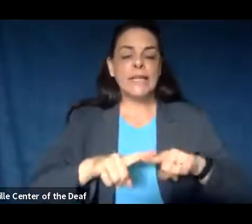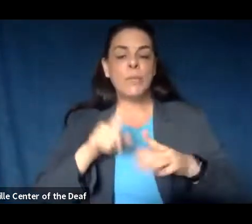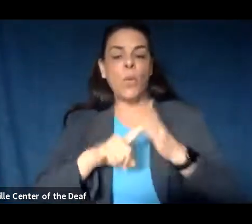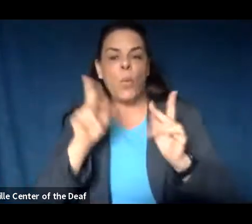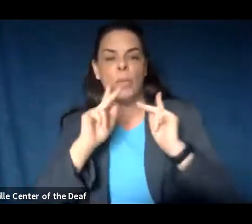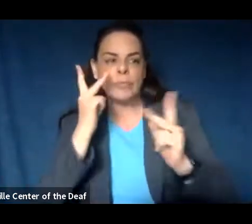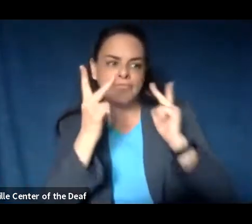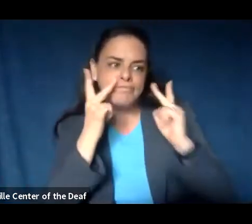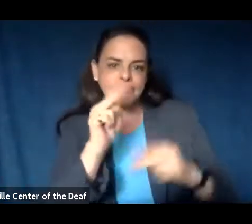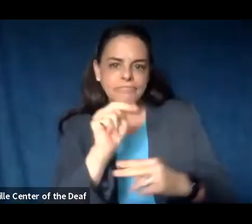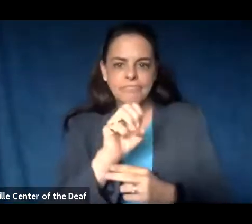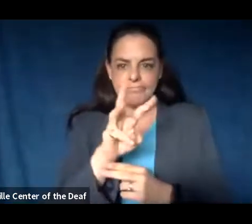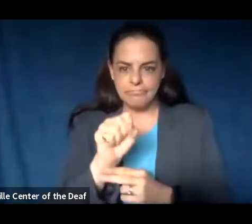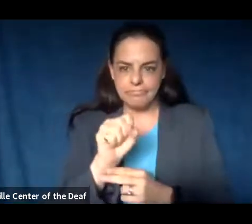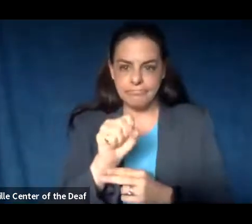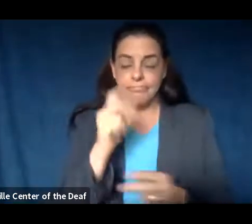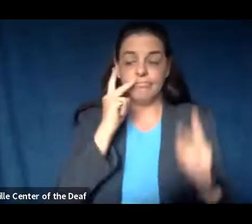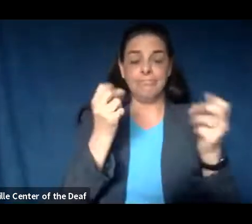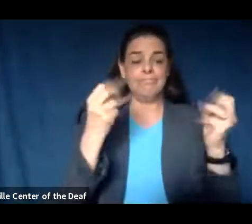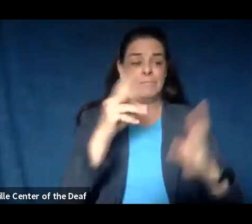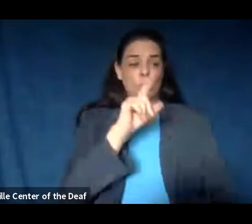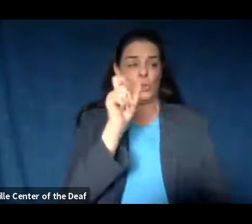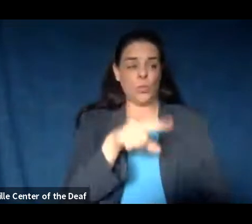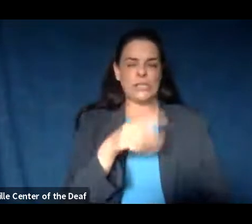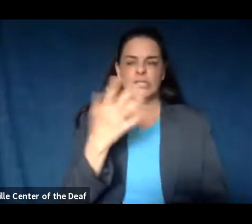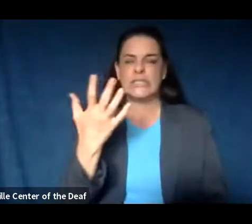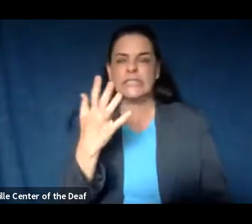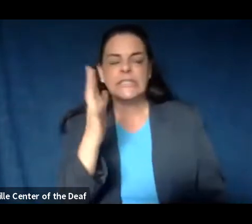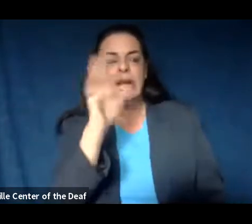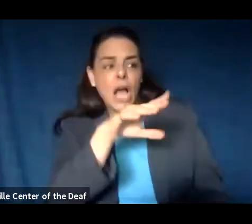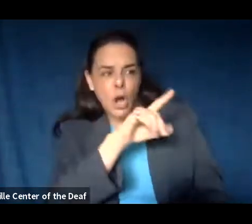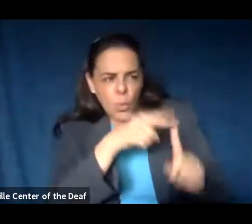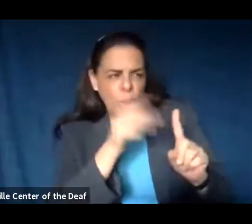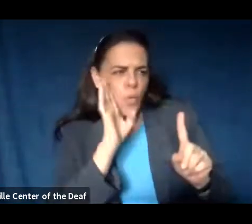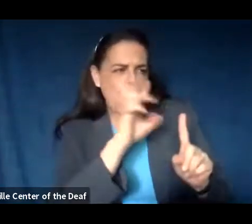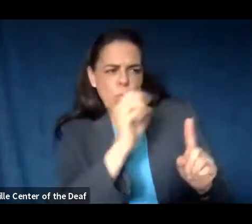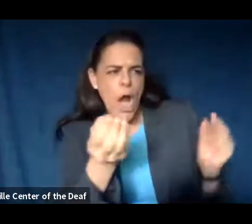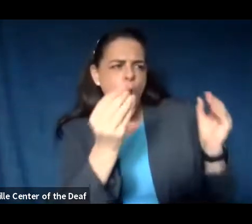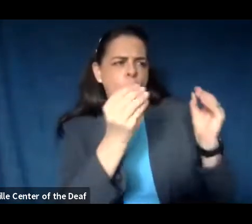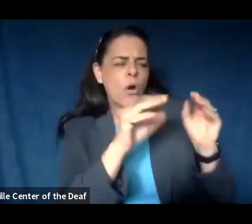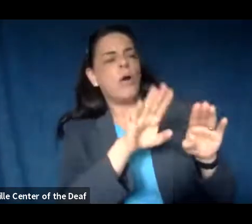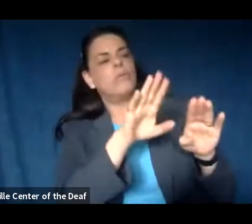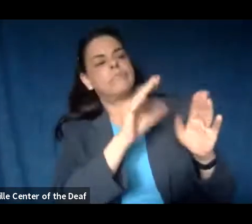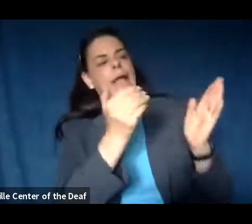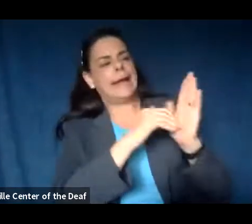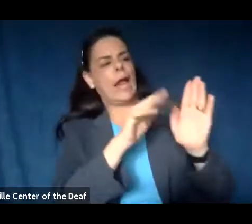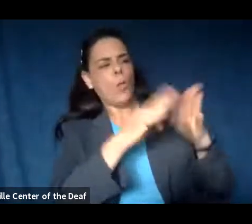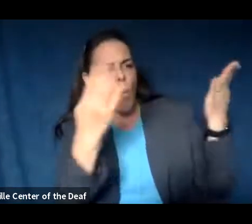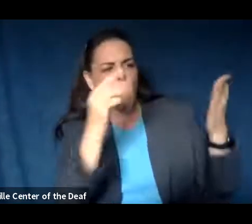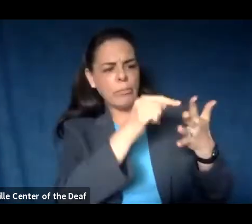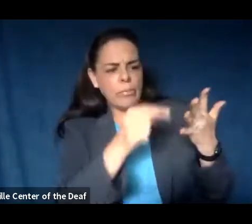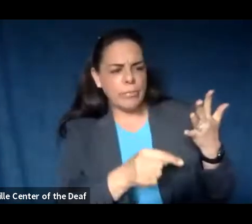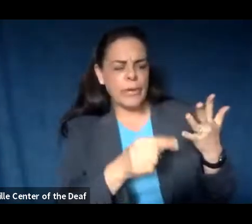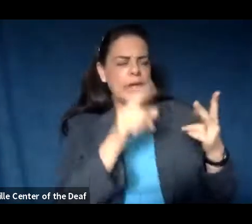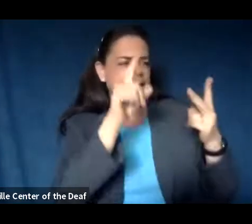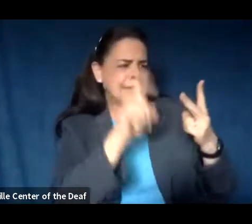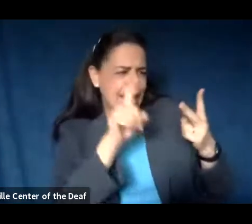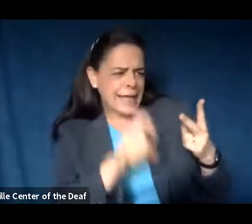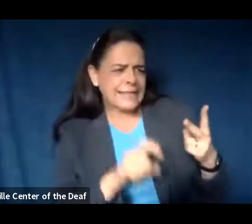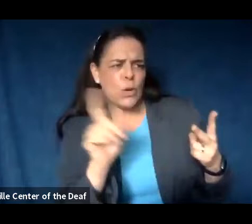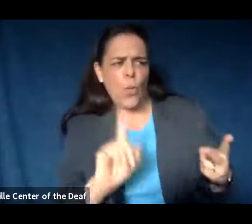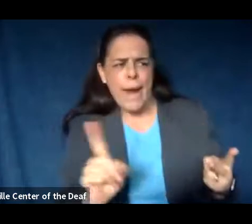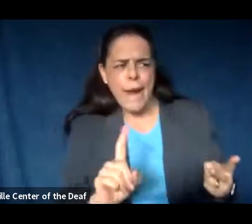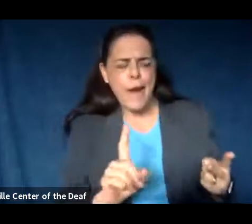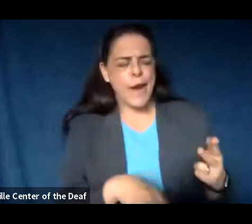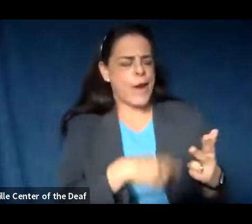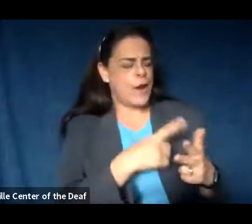a lot. So we're seeing a lot of questions about reopening right now. We see a lot of questions about who can get tested and where they can get